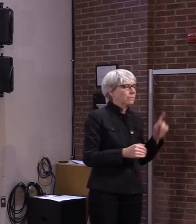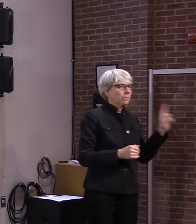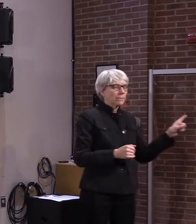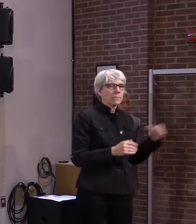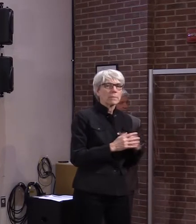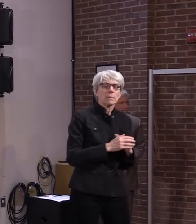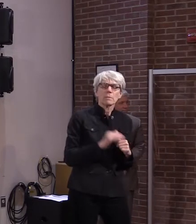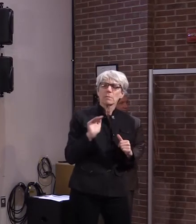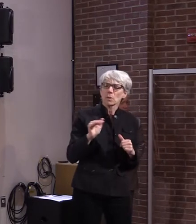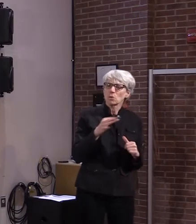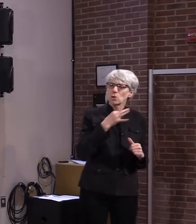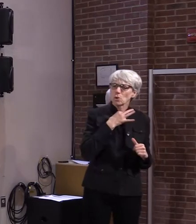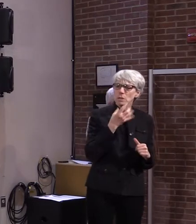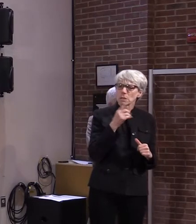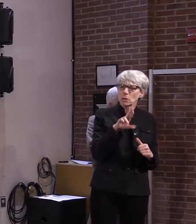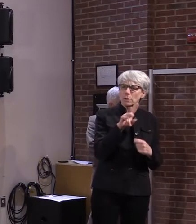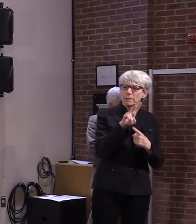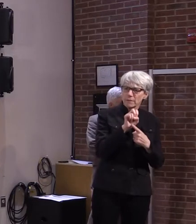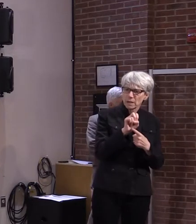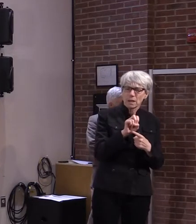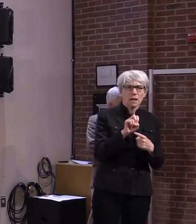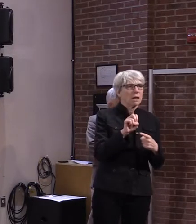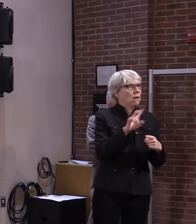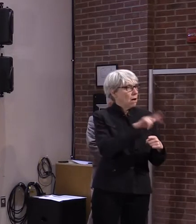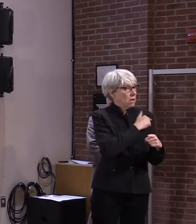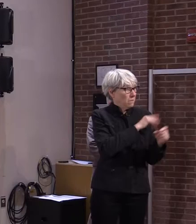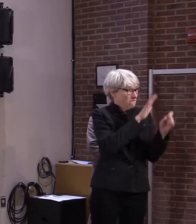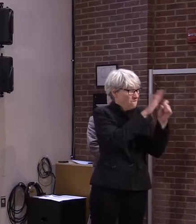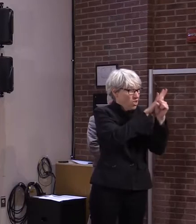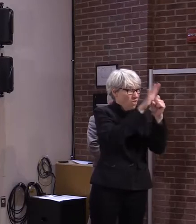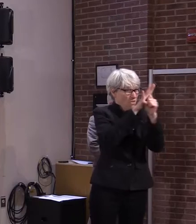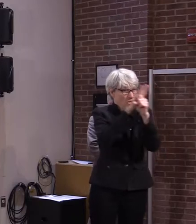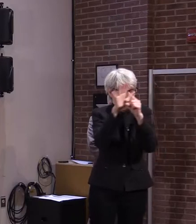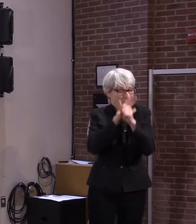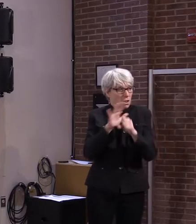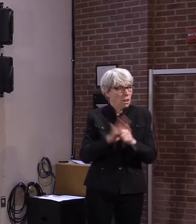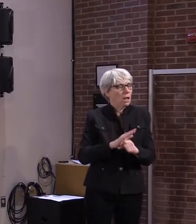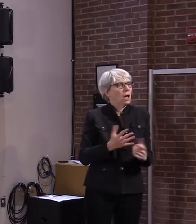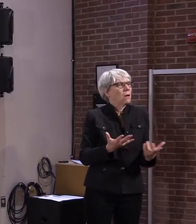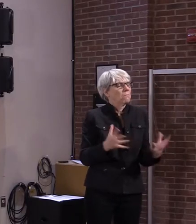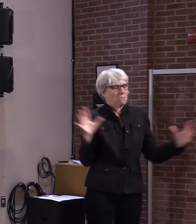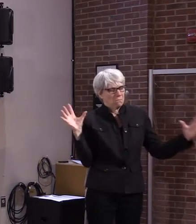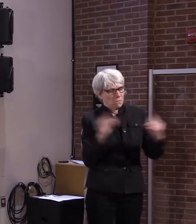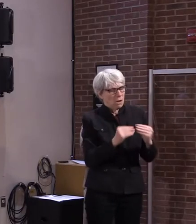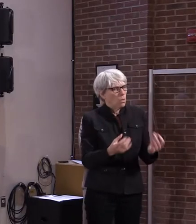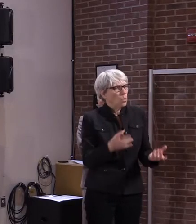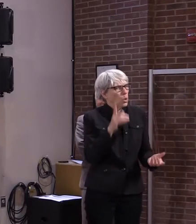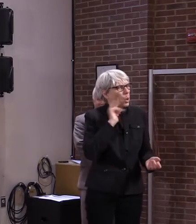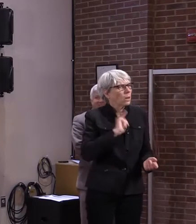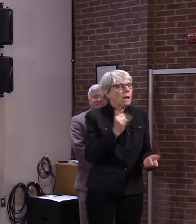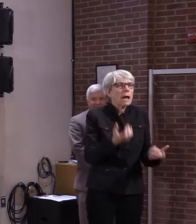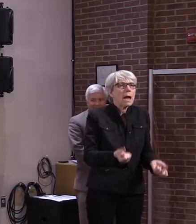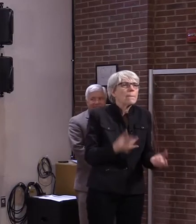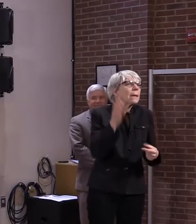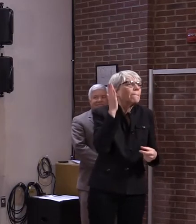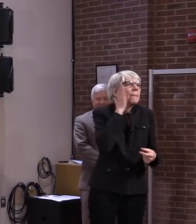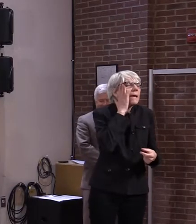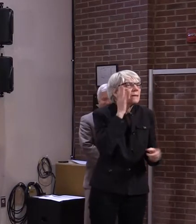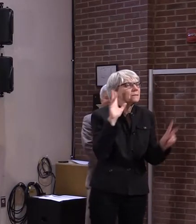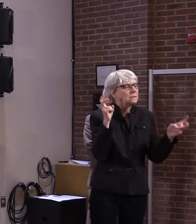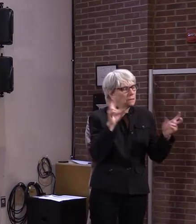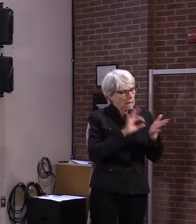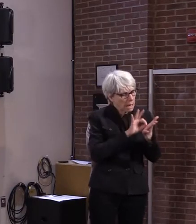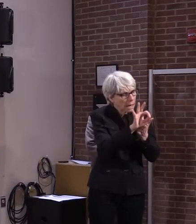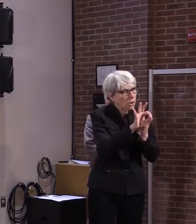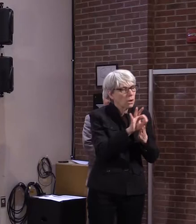what our statewide capacity is for hospitalizations, how many beds we have? Yeah, we have that, again, on